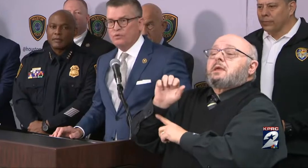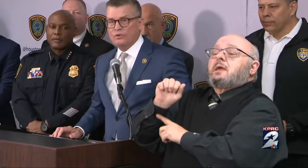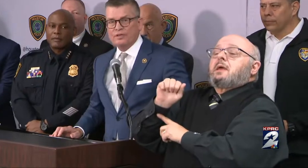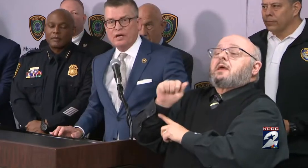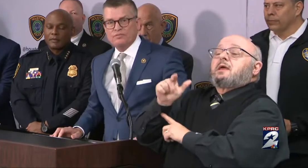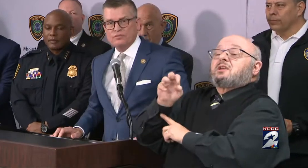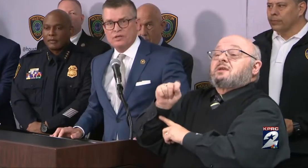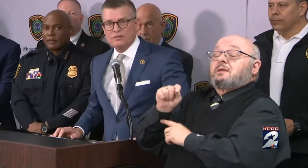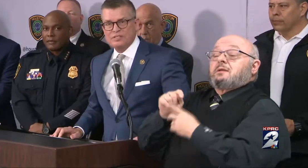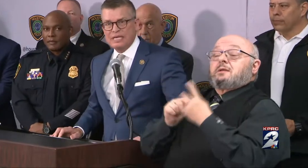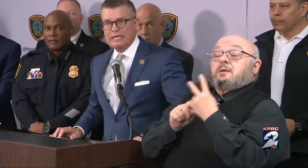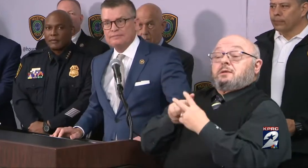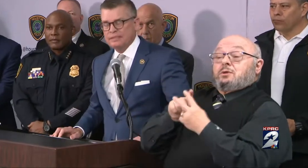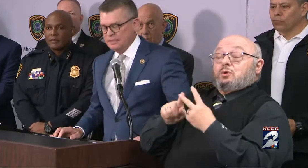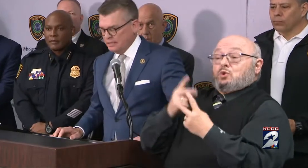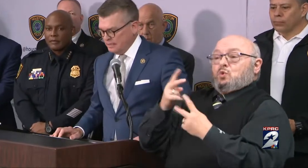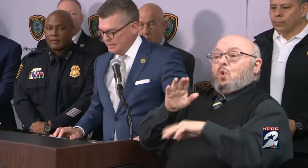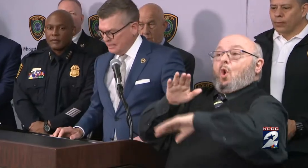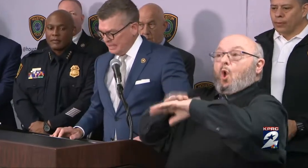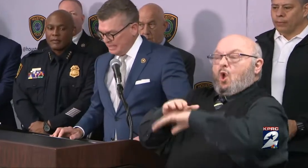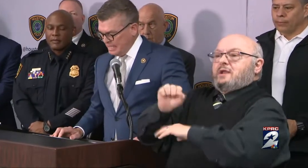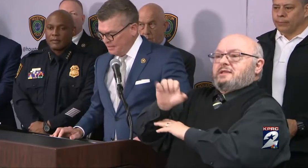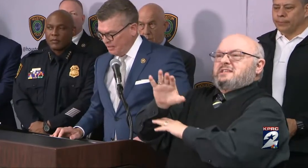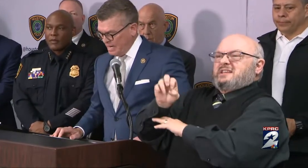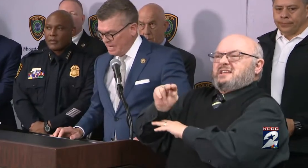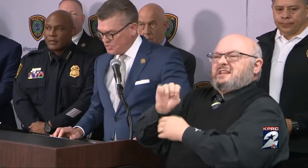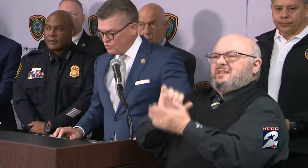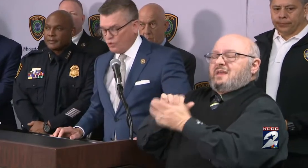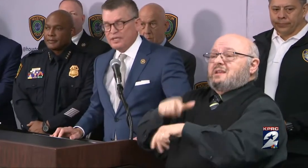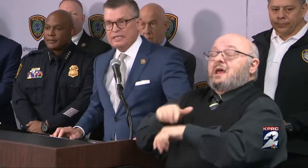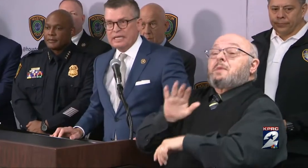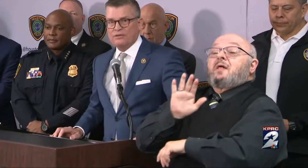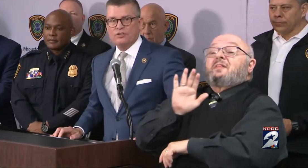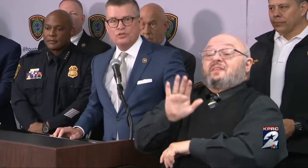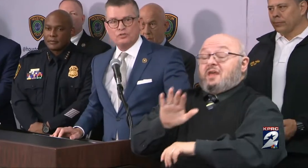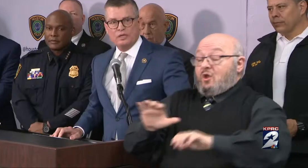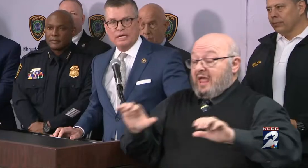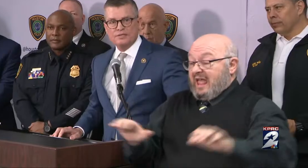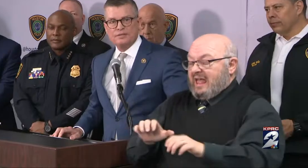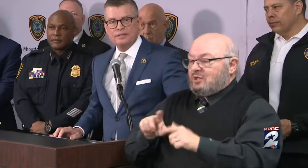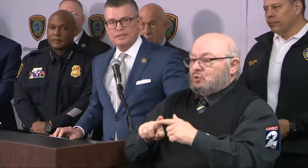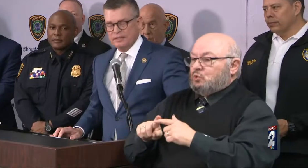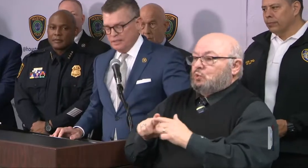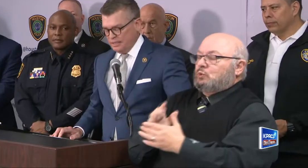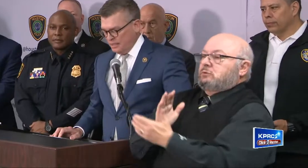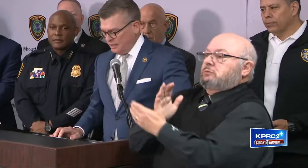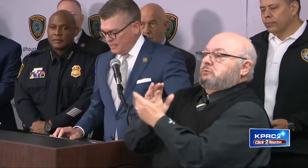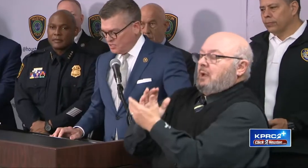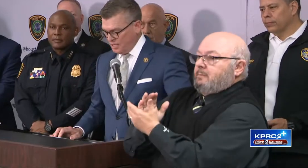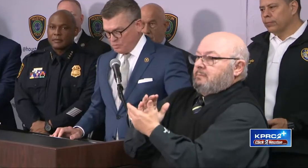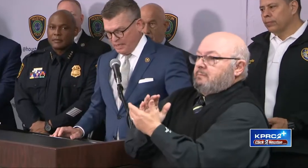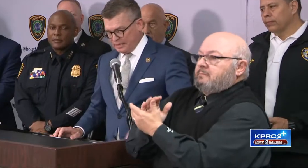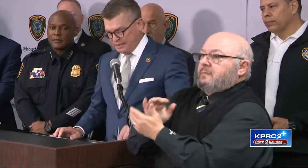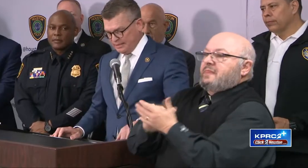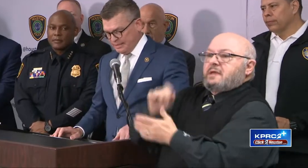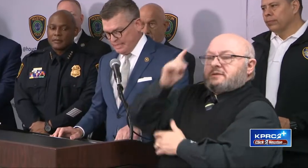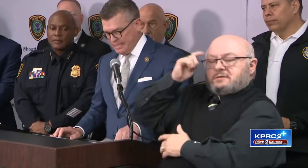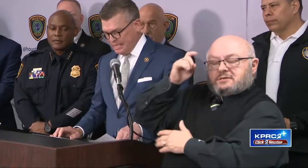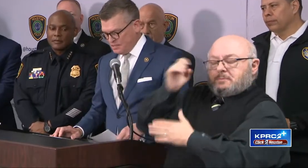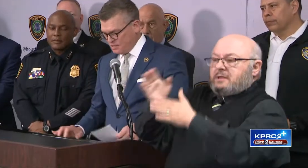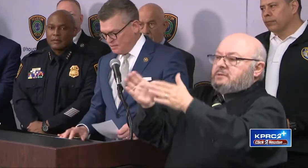Herrera, who were the officers on the scene, and their actions working together to neutralize the